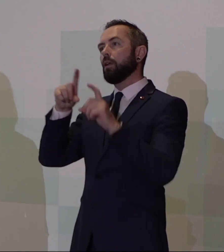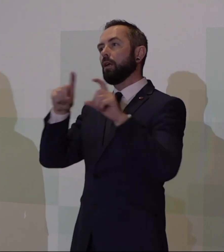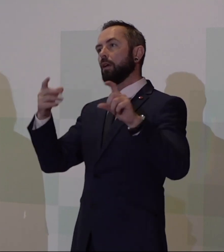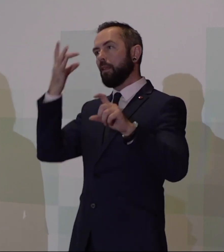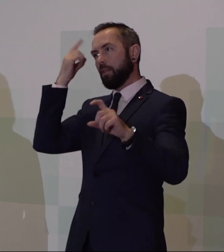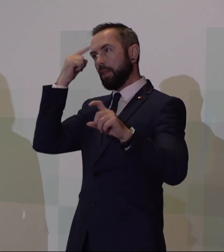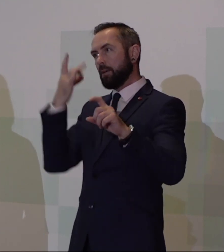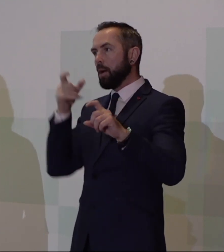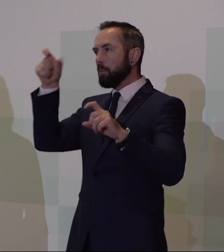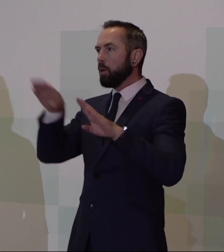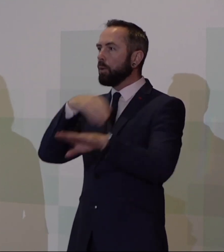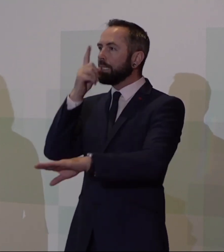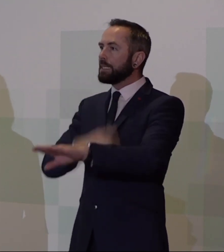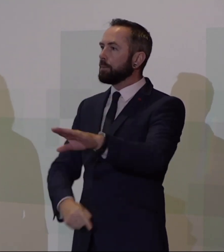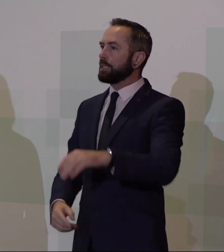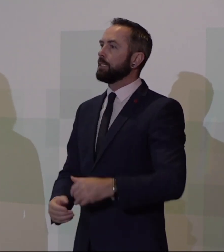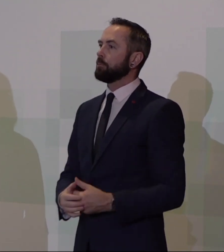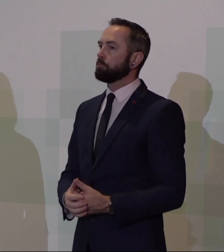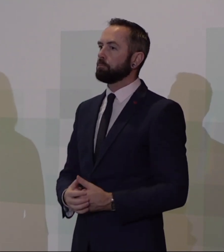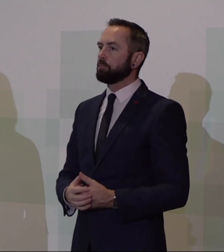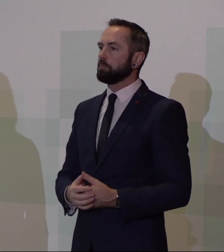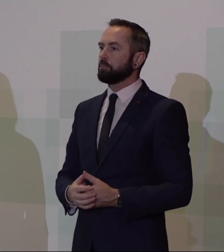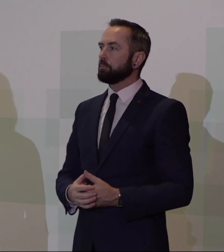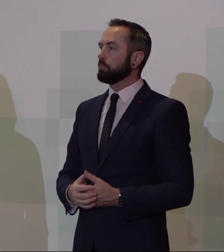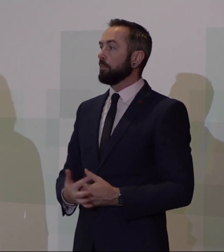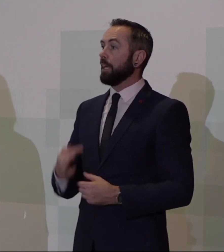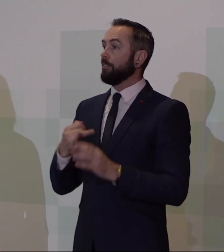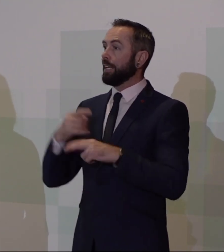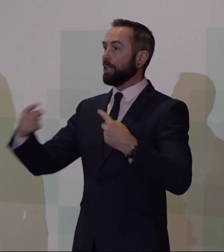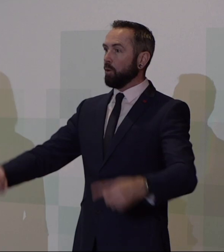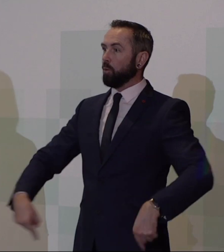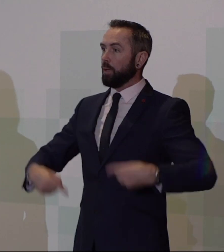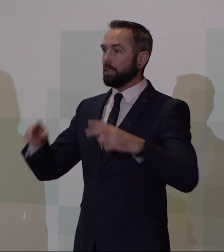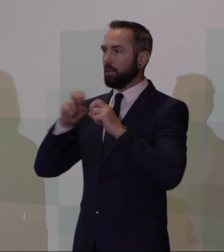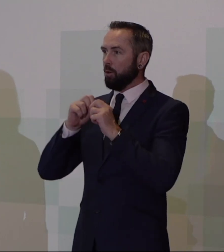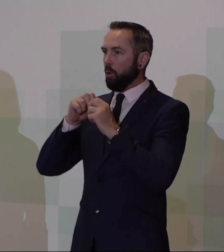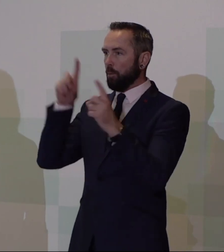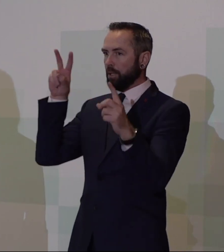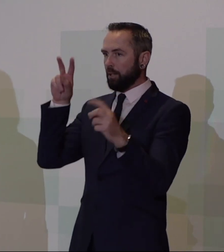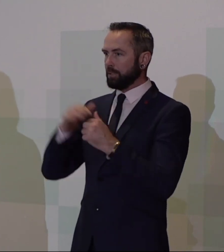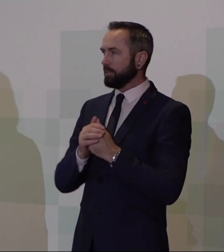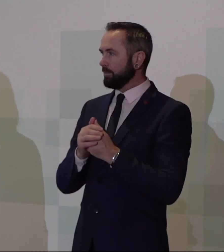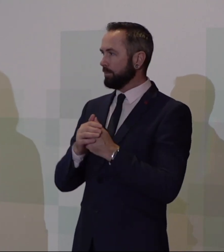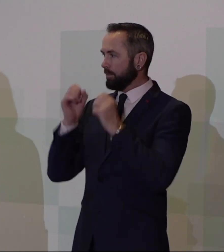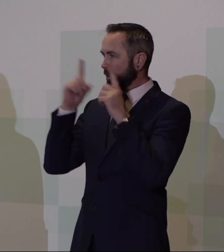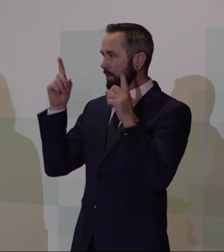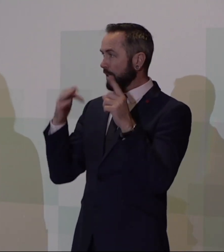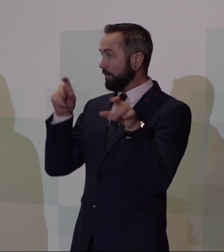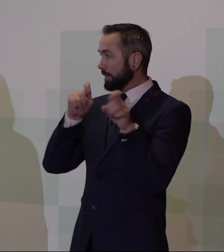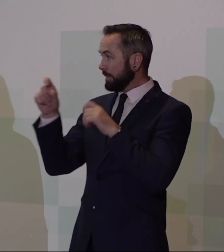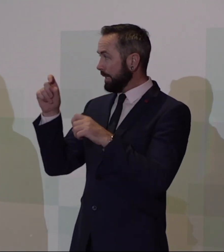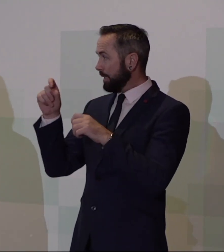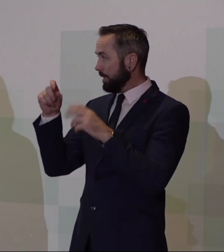when I ask you to think about a person with a disability. If they're in a wheelchair, open your eyes. If your eyes are